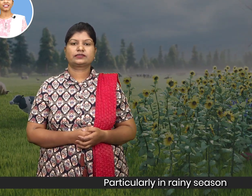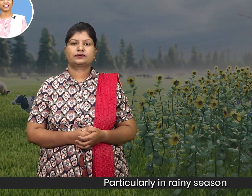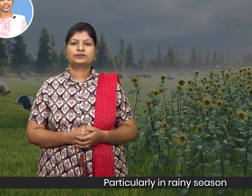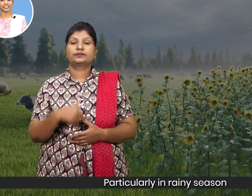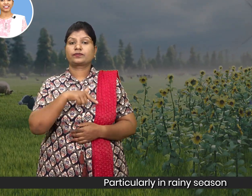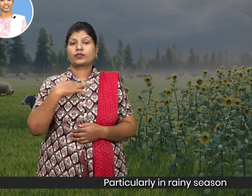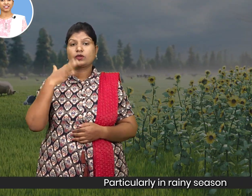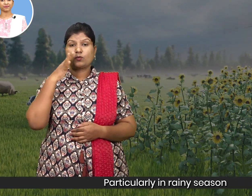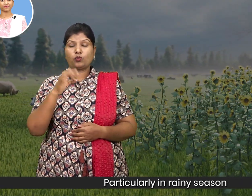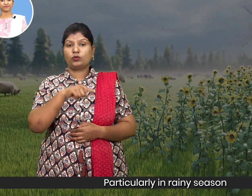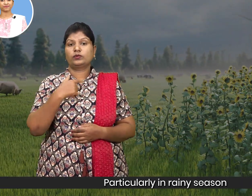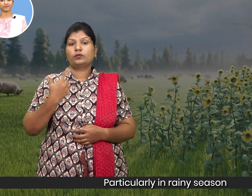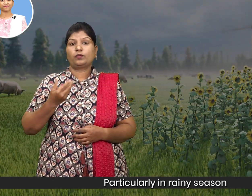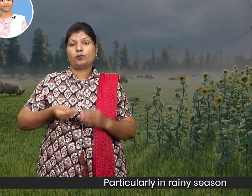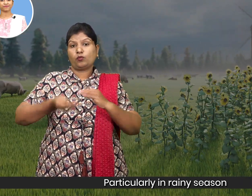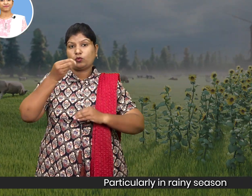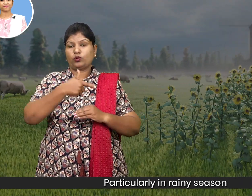Particularly in the rainy season,